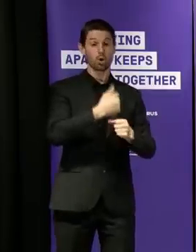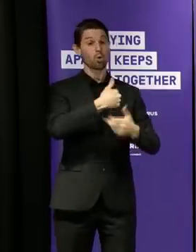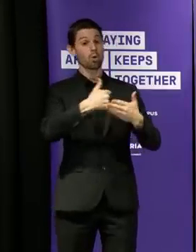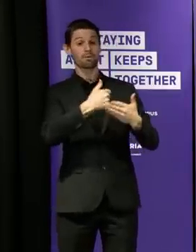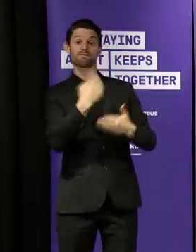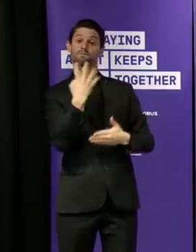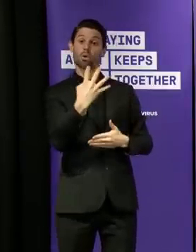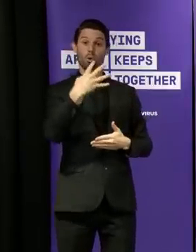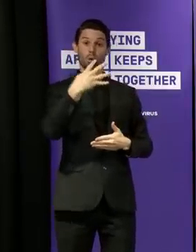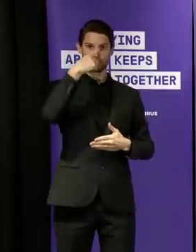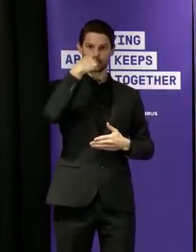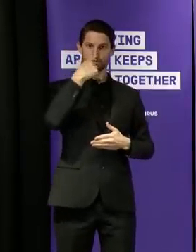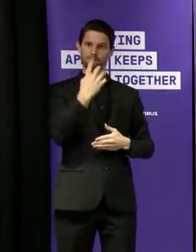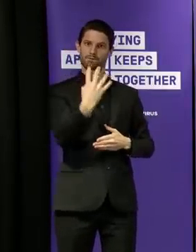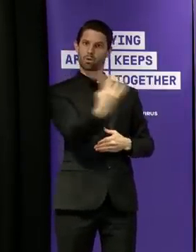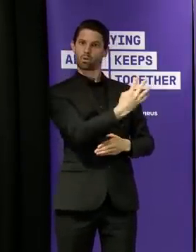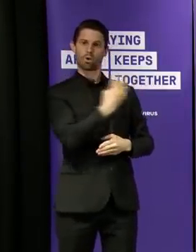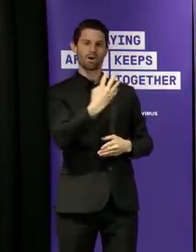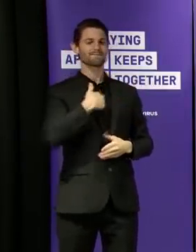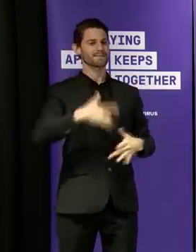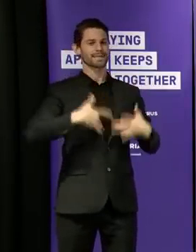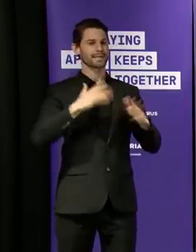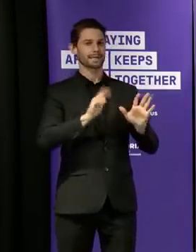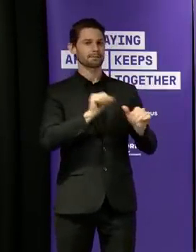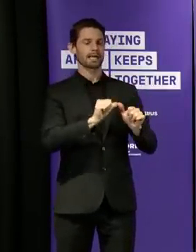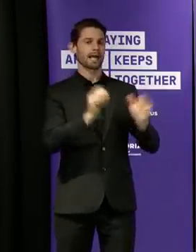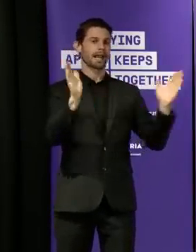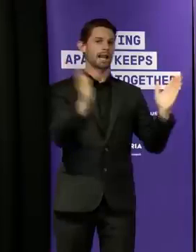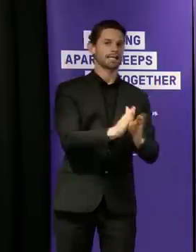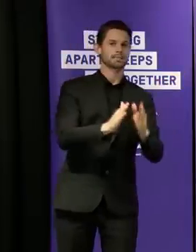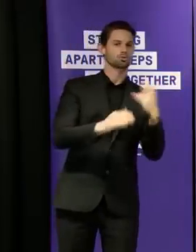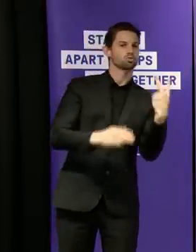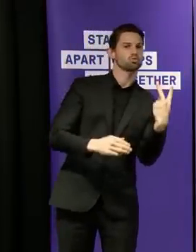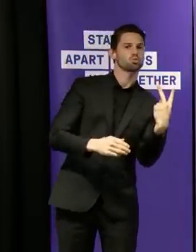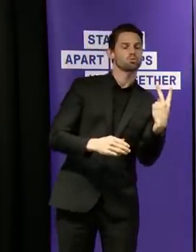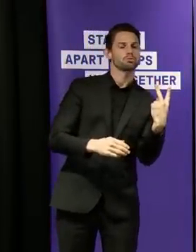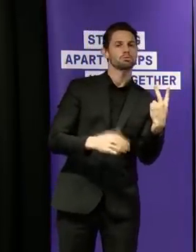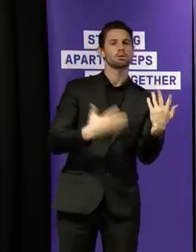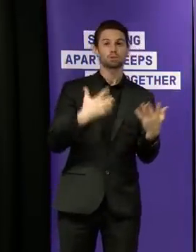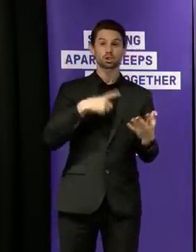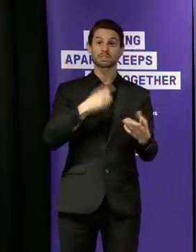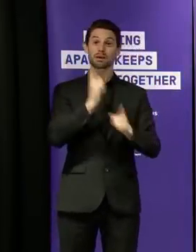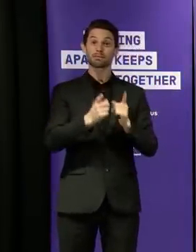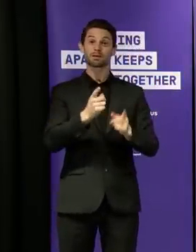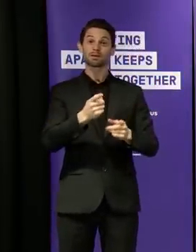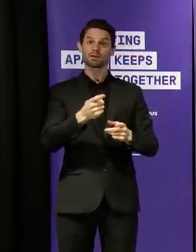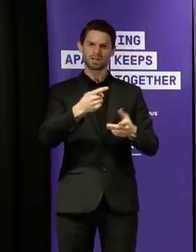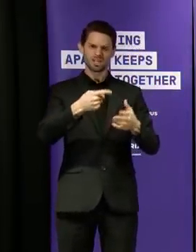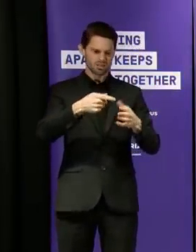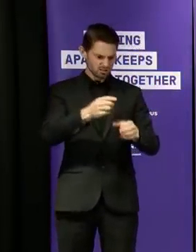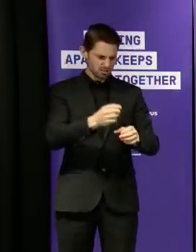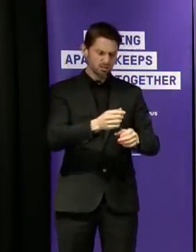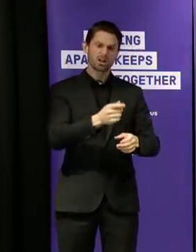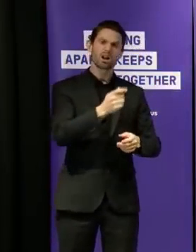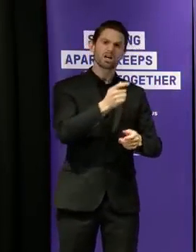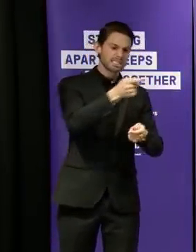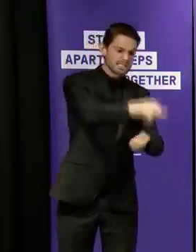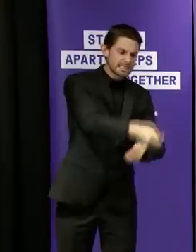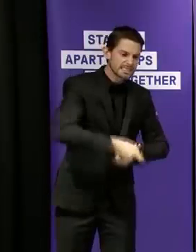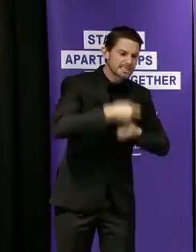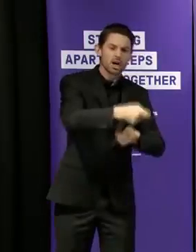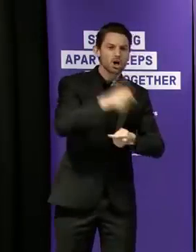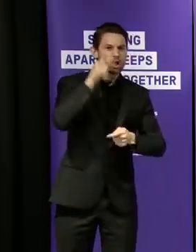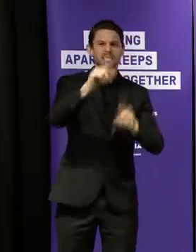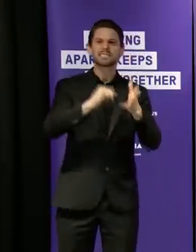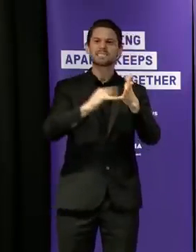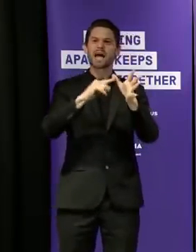in 4s. I don't think it'll be played in 4s. I think it might be played in less than that. There's usually some equipment that's shared, rakes in bunkers and things like that. I